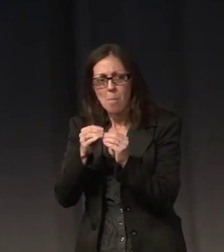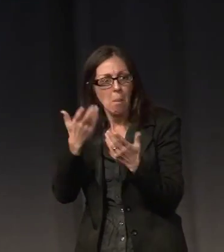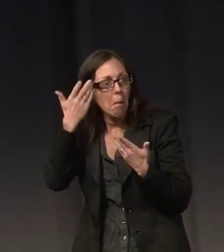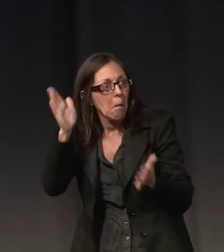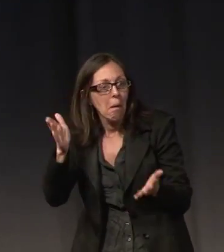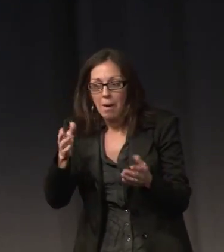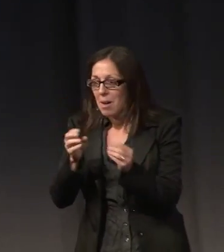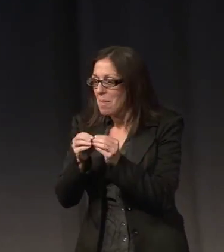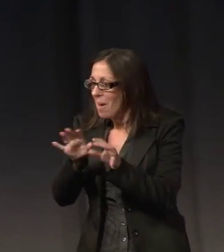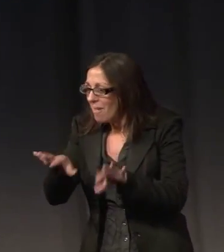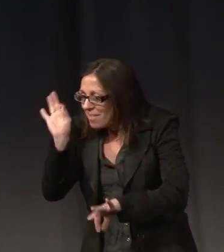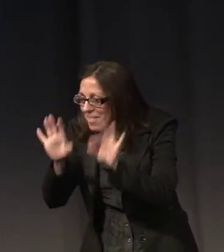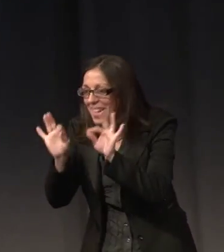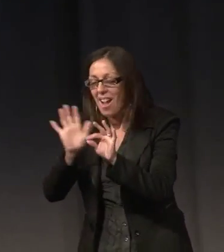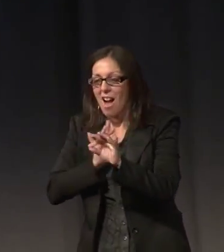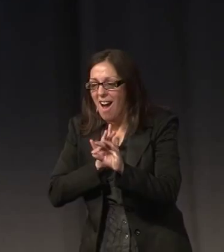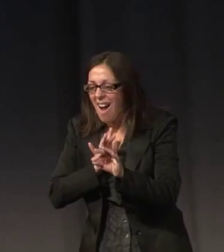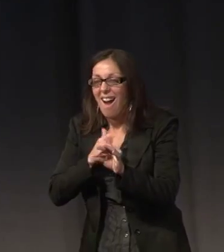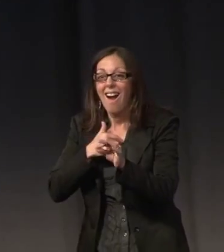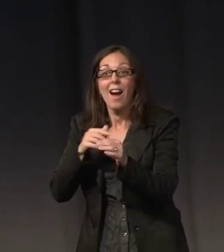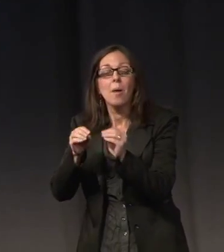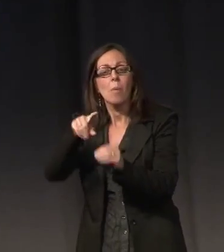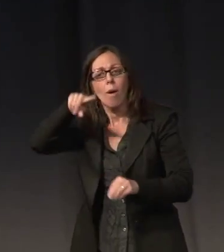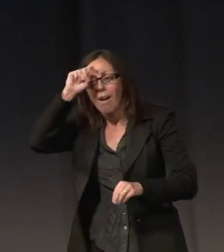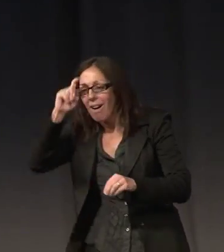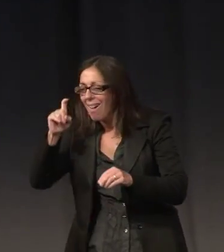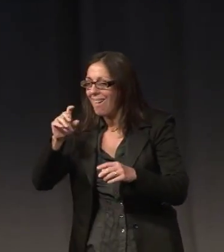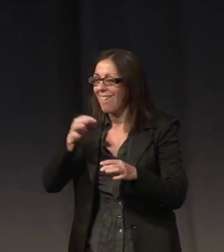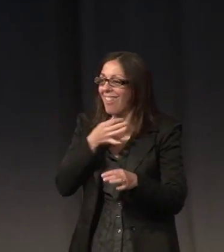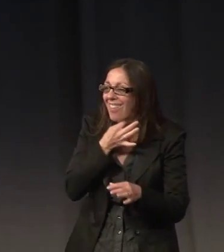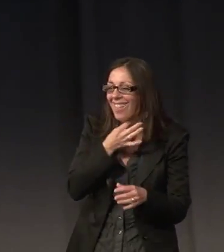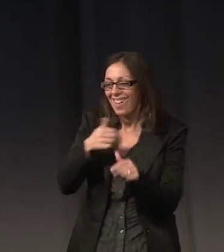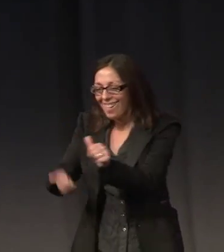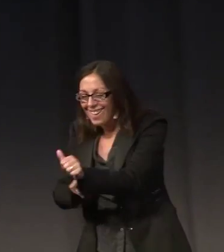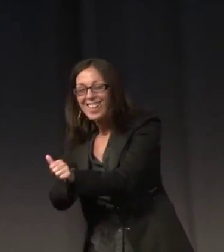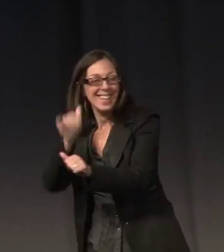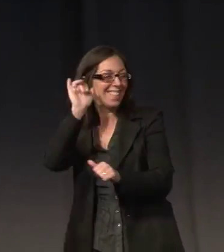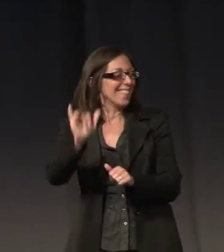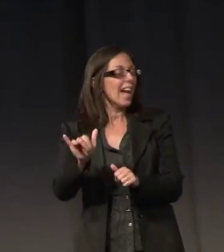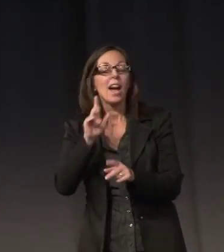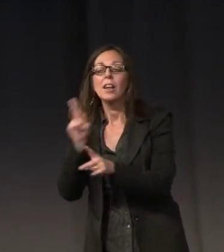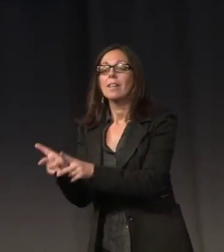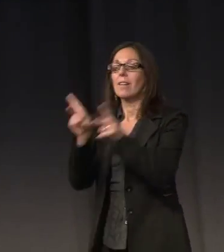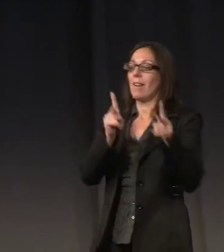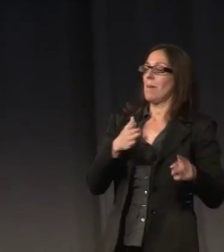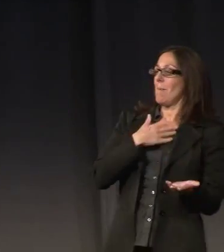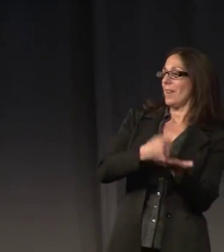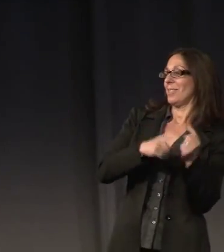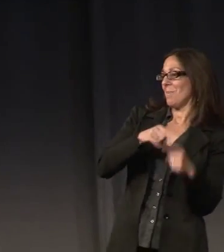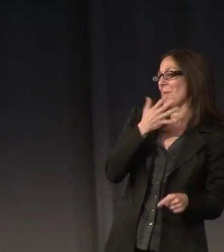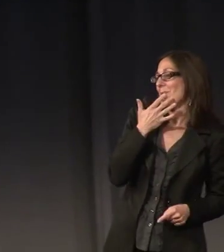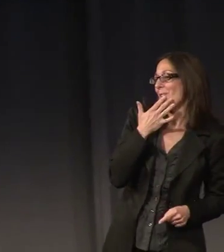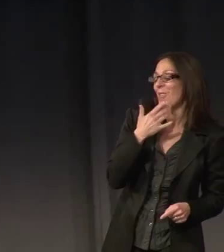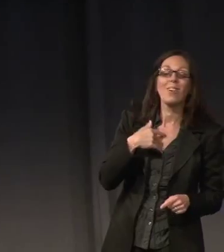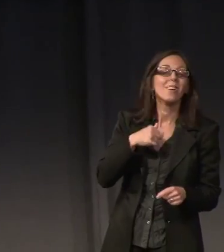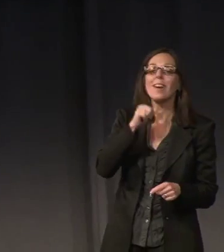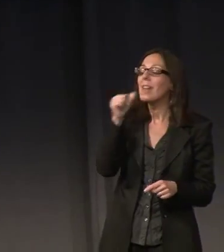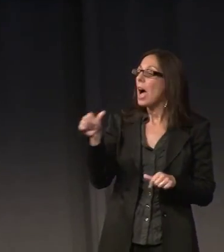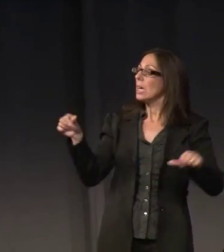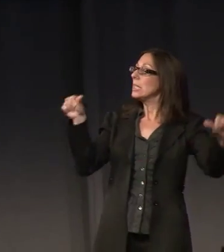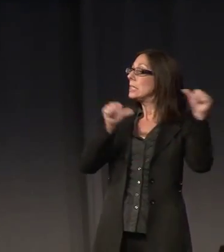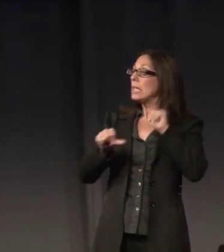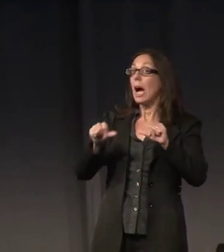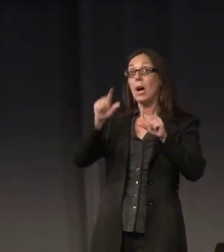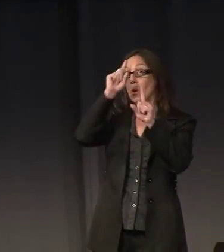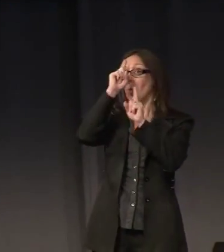so I'm looking forward to hopefully a much longer discussion with Tauba at the end and then into the future about the ways in which, from our